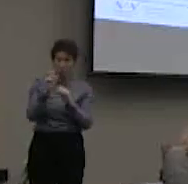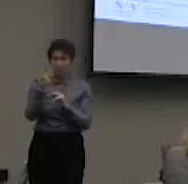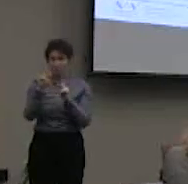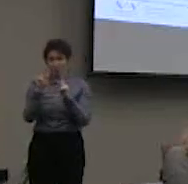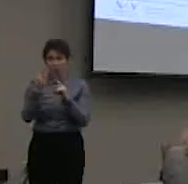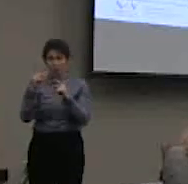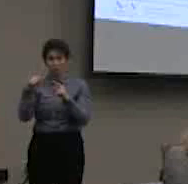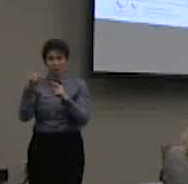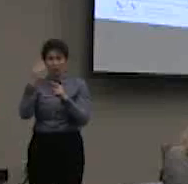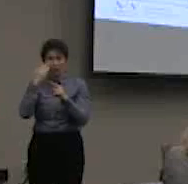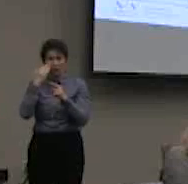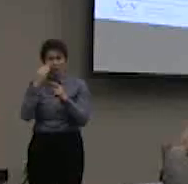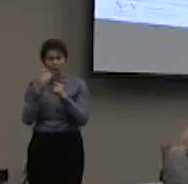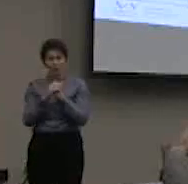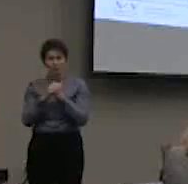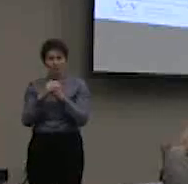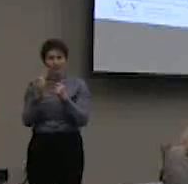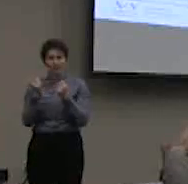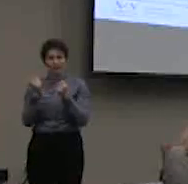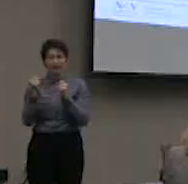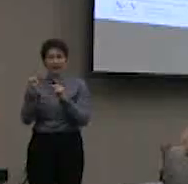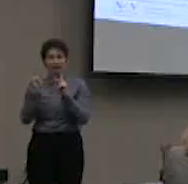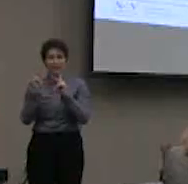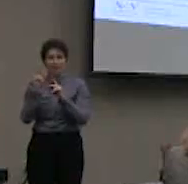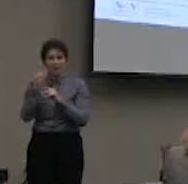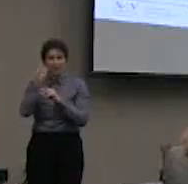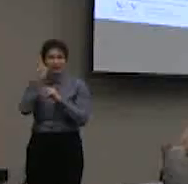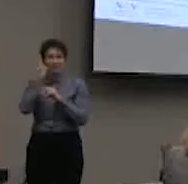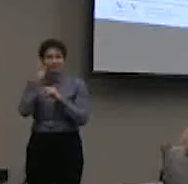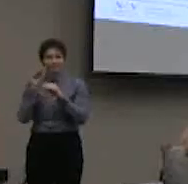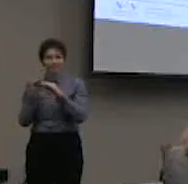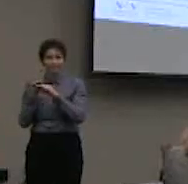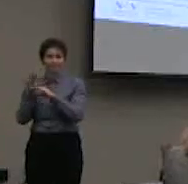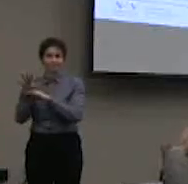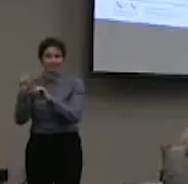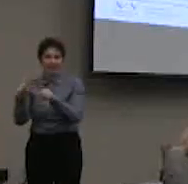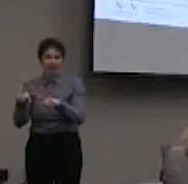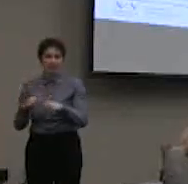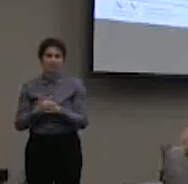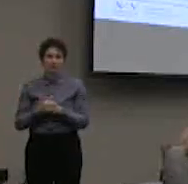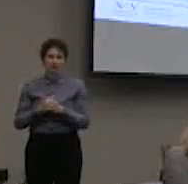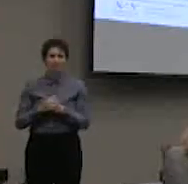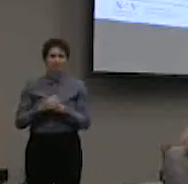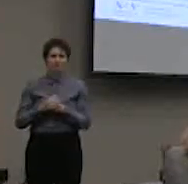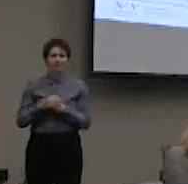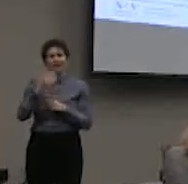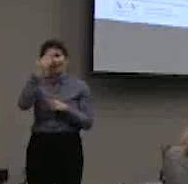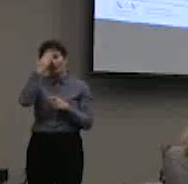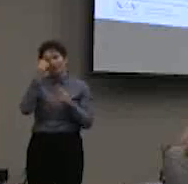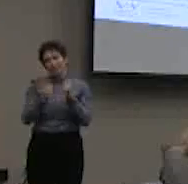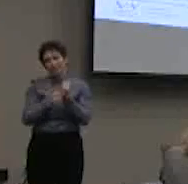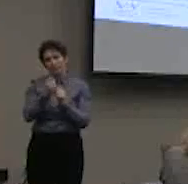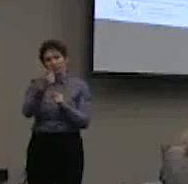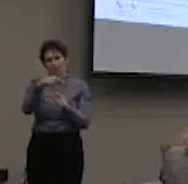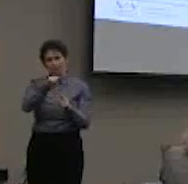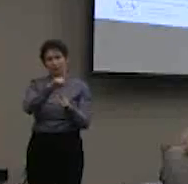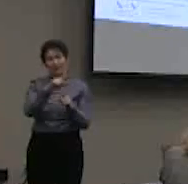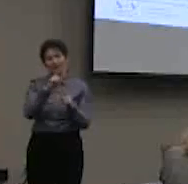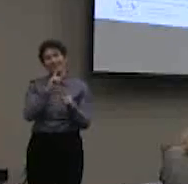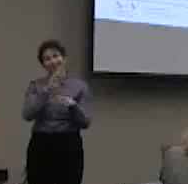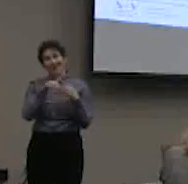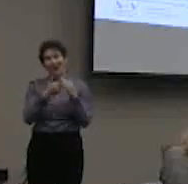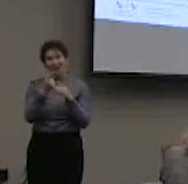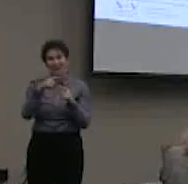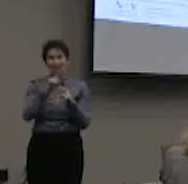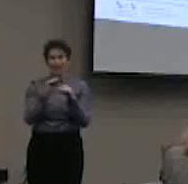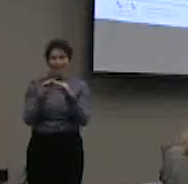have the ear of those who do make those decisions. We know that most of you, all of you, are influencers yourselves, so these are just